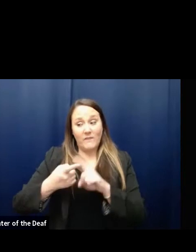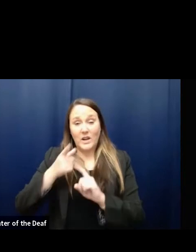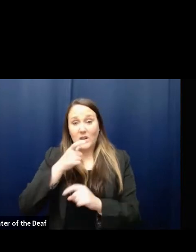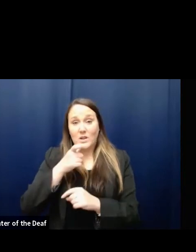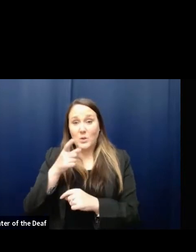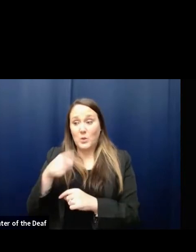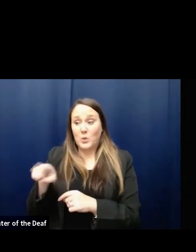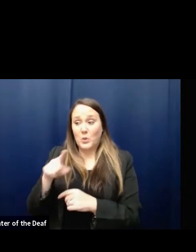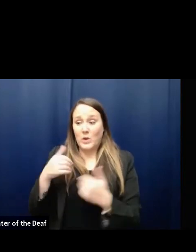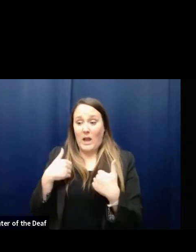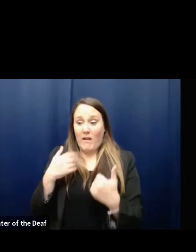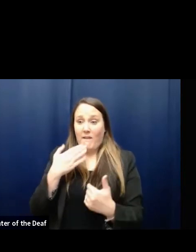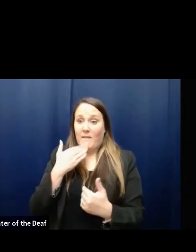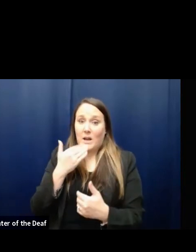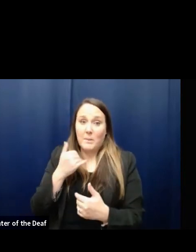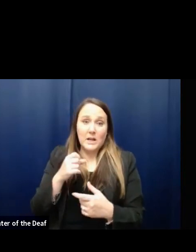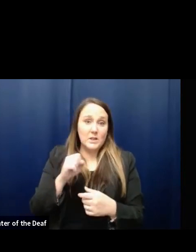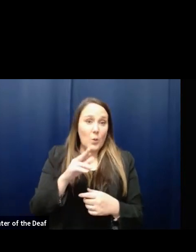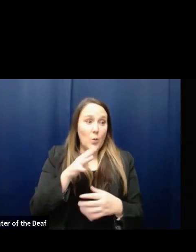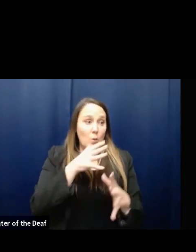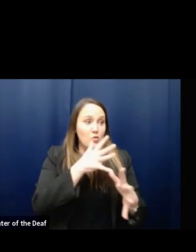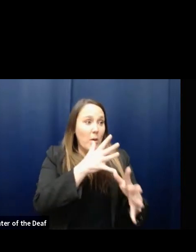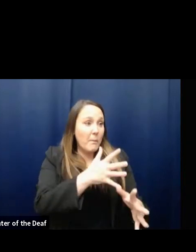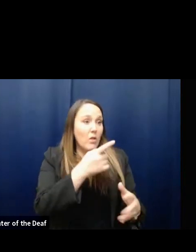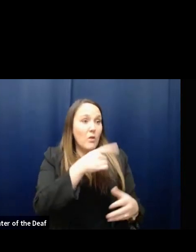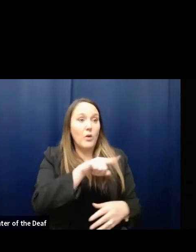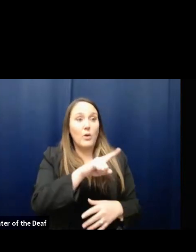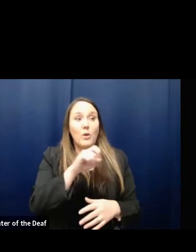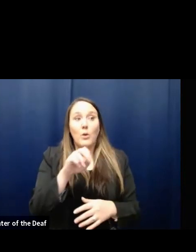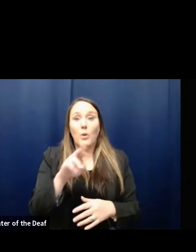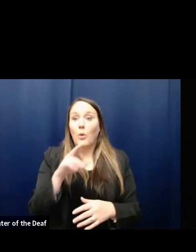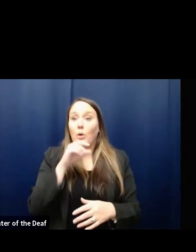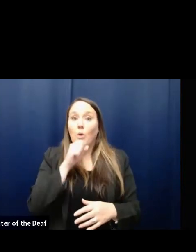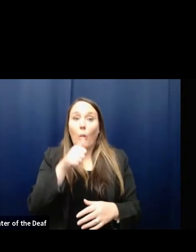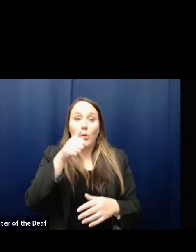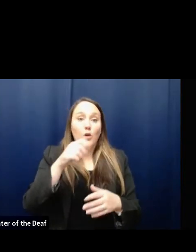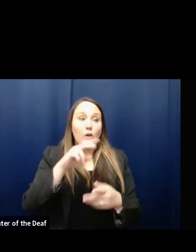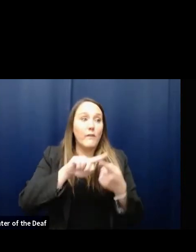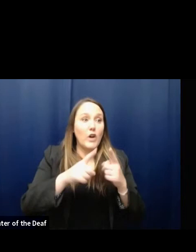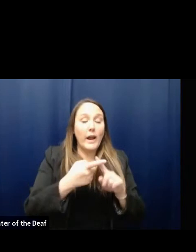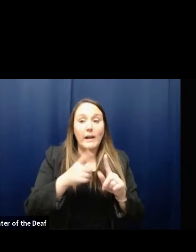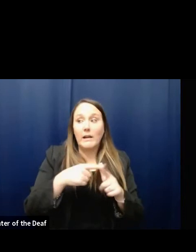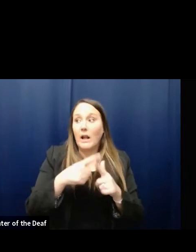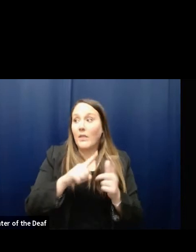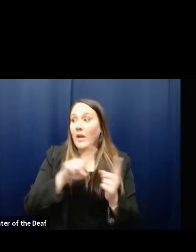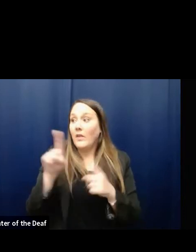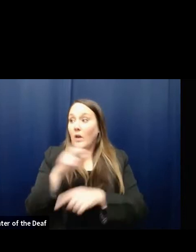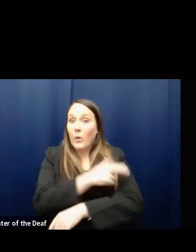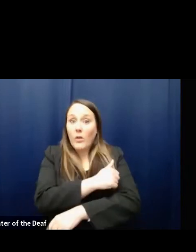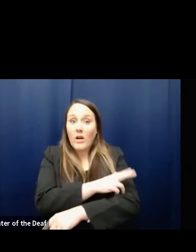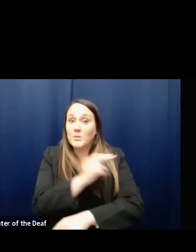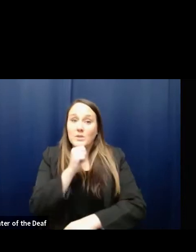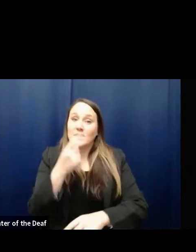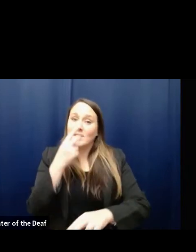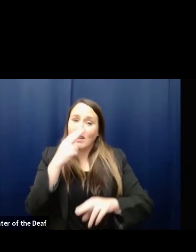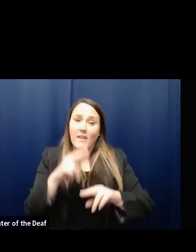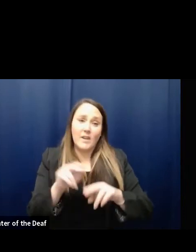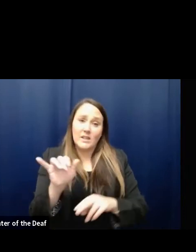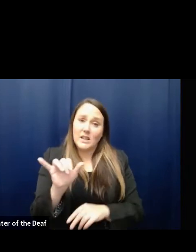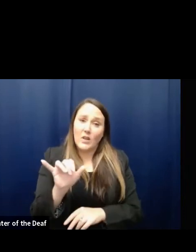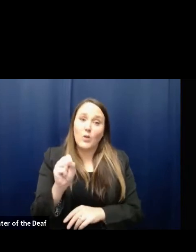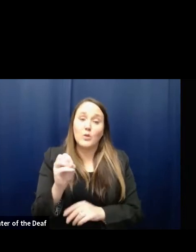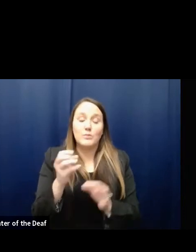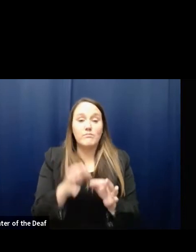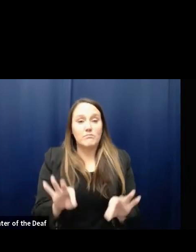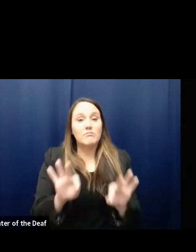has diabetes or your grandmother or your older friend or whatever, who then ends up in the hospital is no fun either. So it's important to